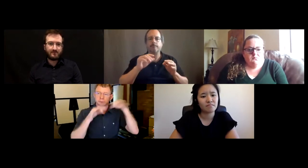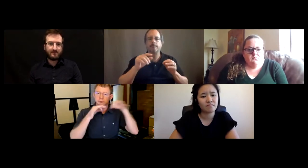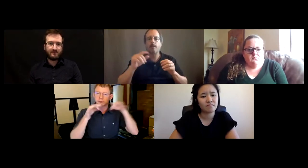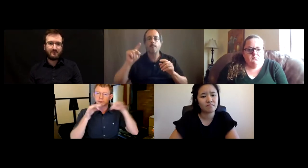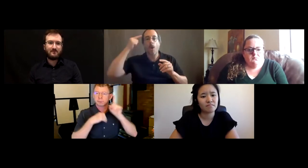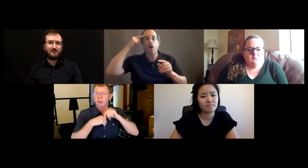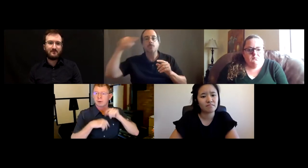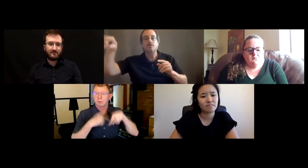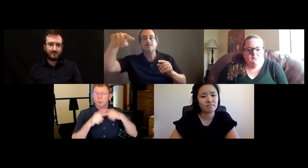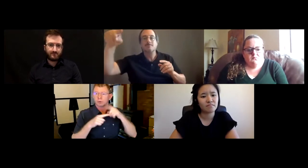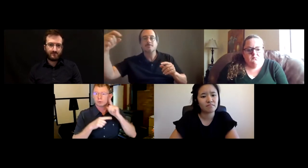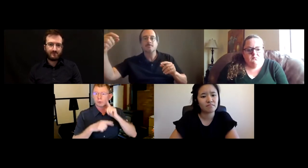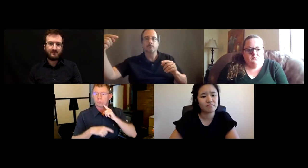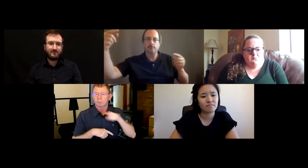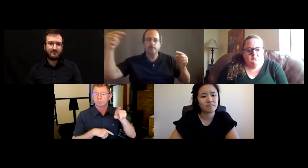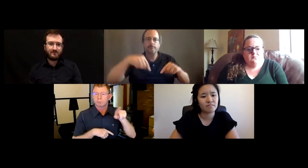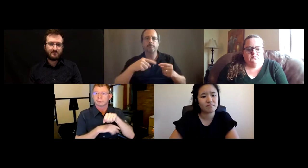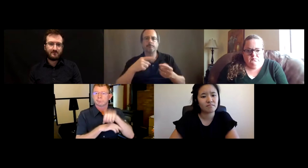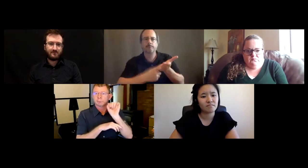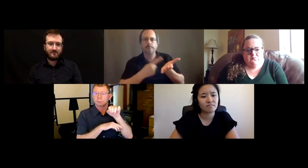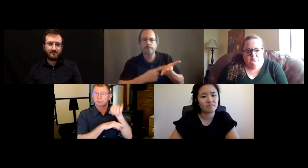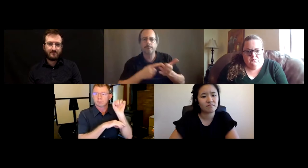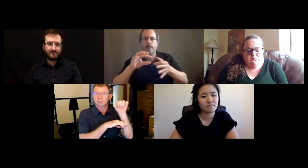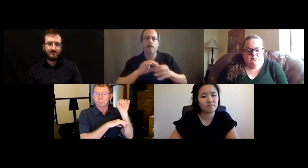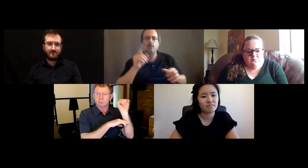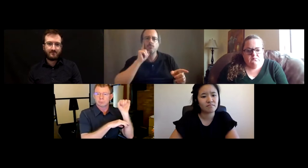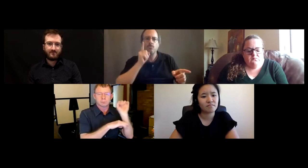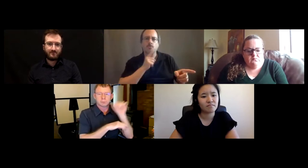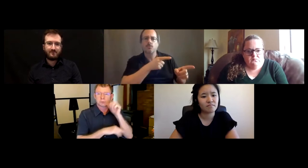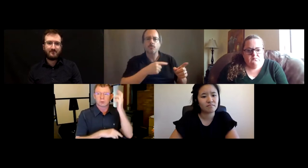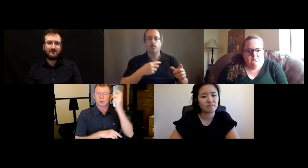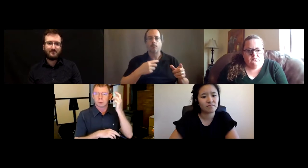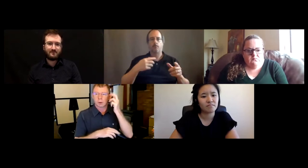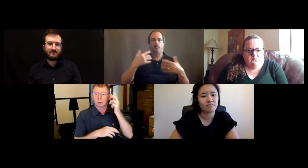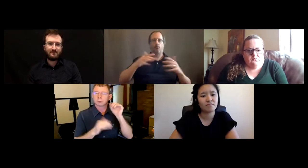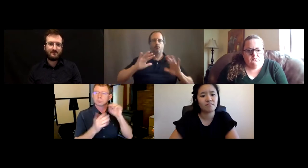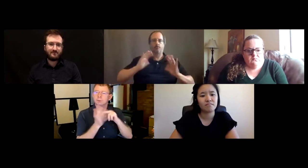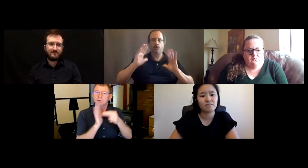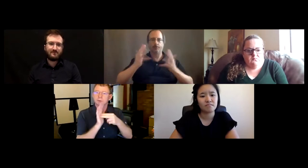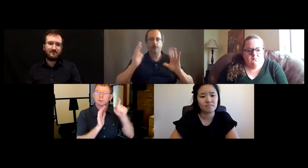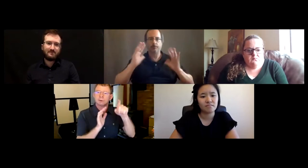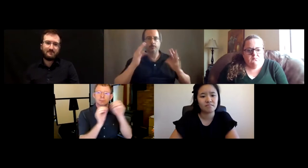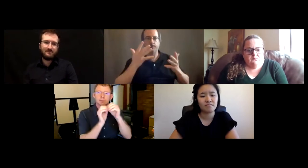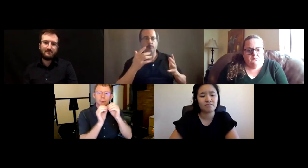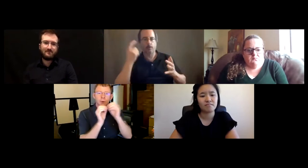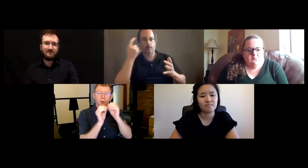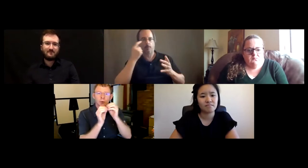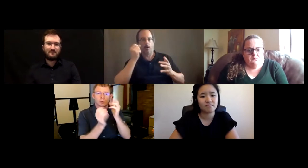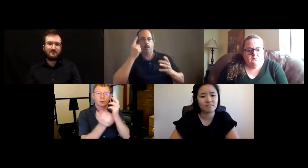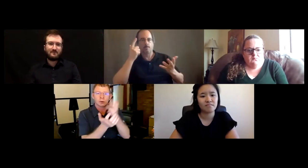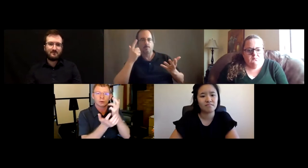misunderstandings on deaf individuals. And so people were able to come and they were blown